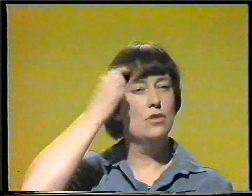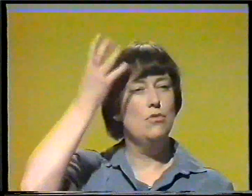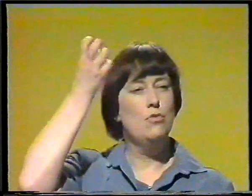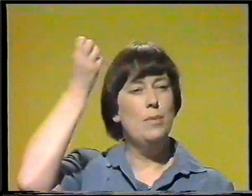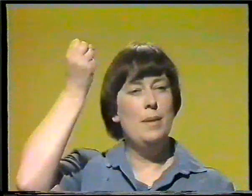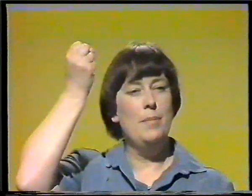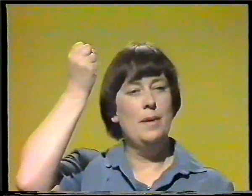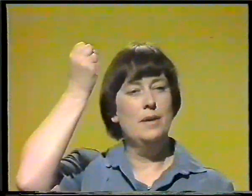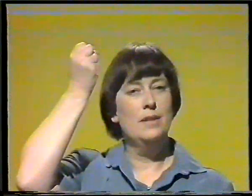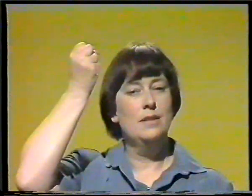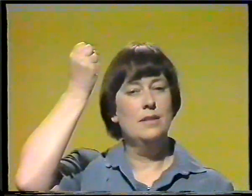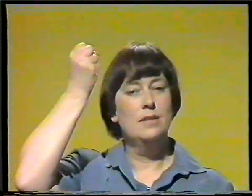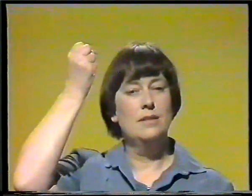To remember.